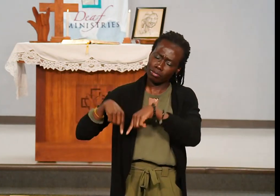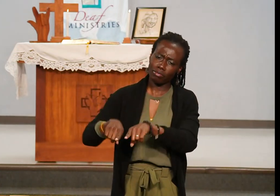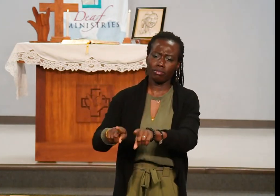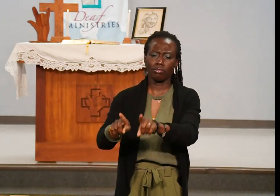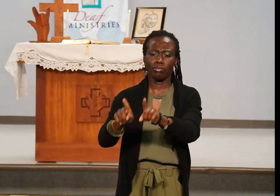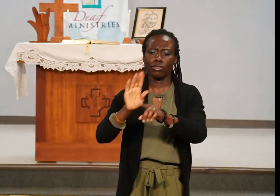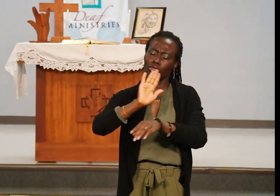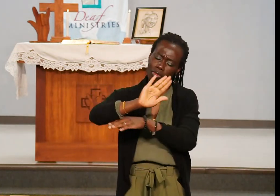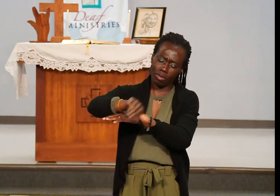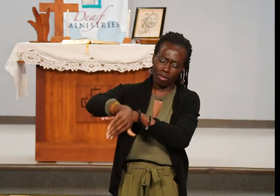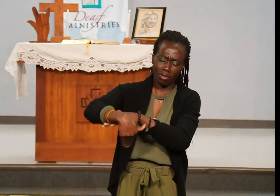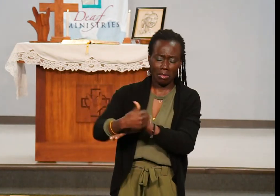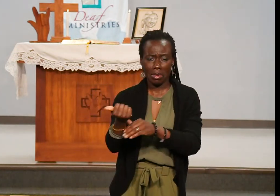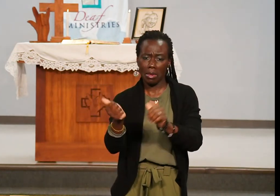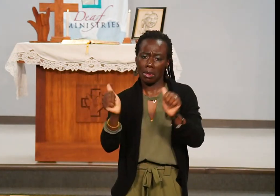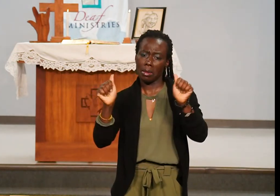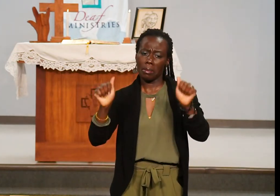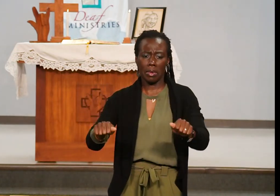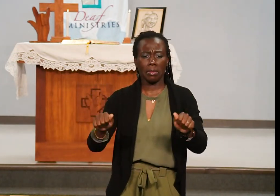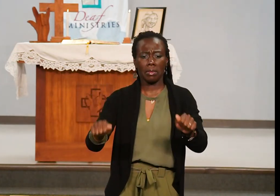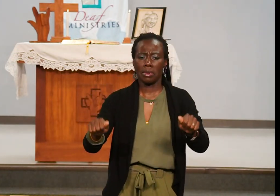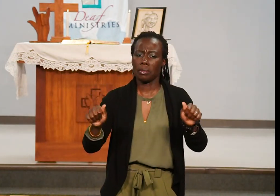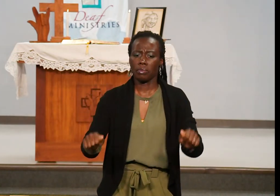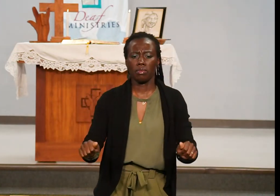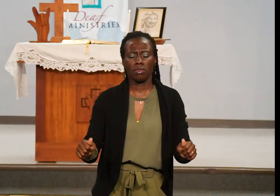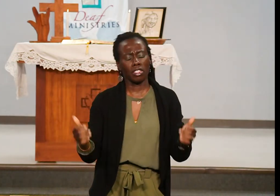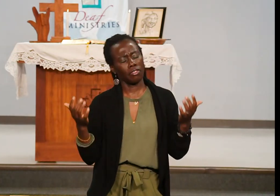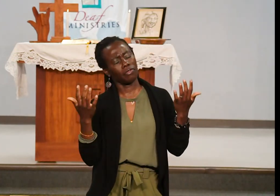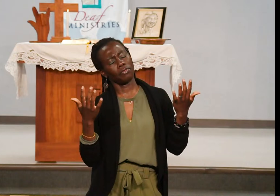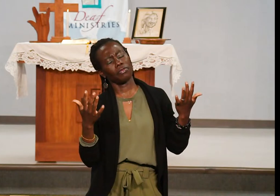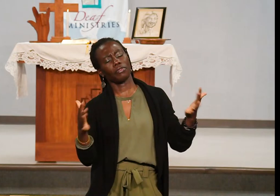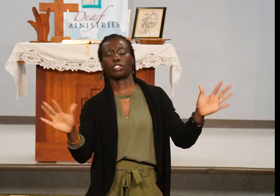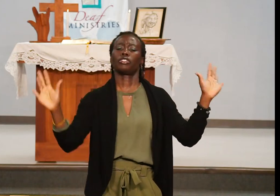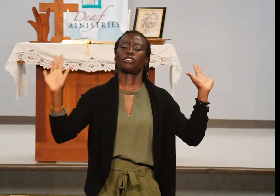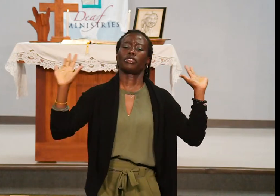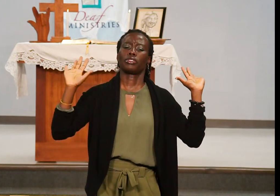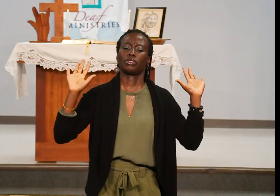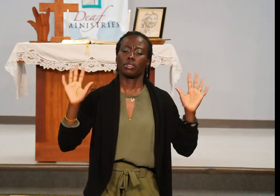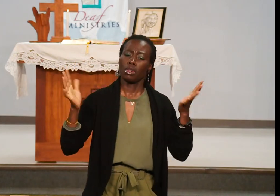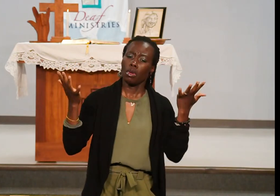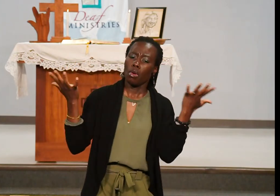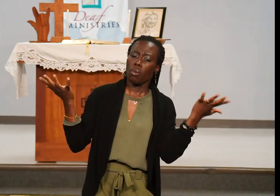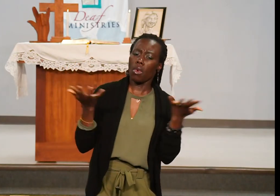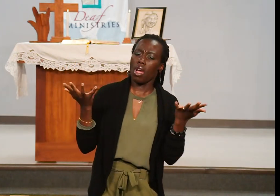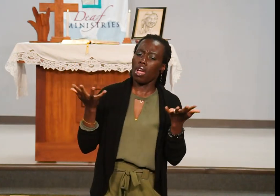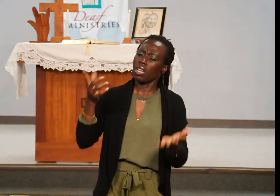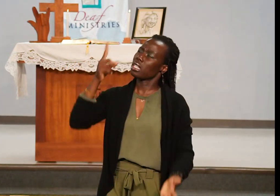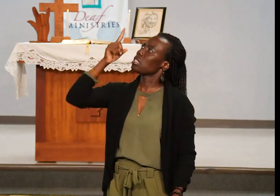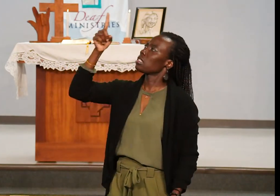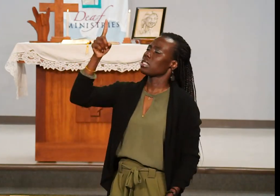I'll be there to guide you through the night, complete what I've begun.